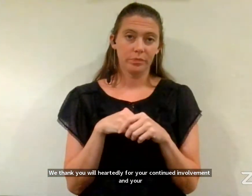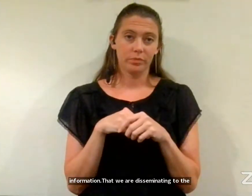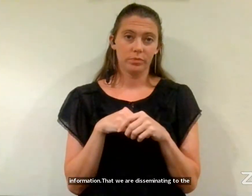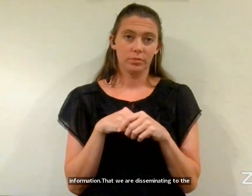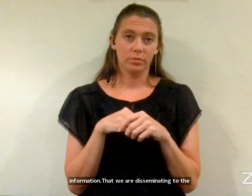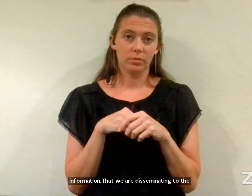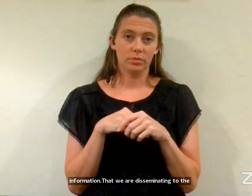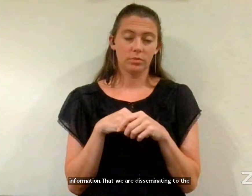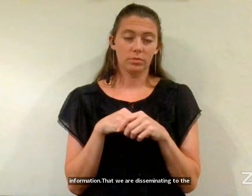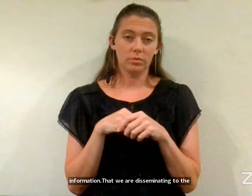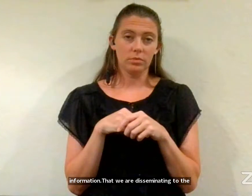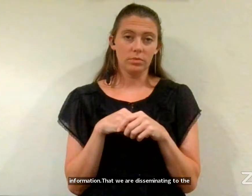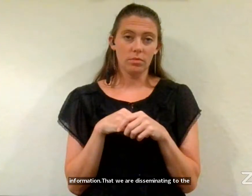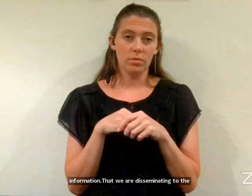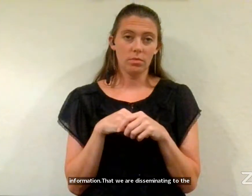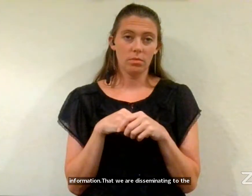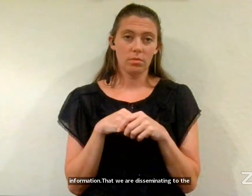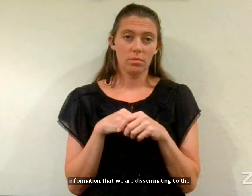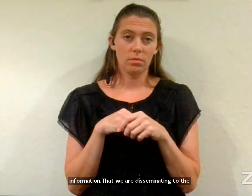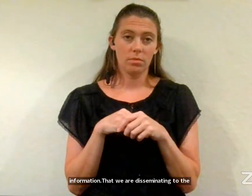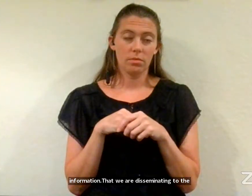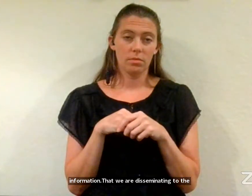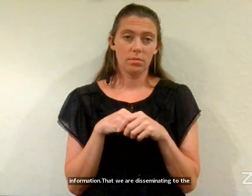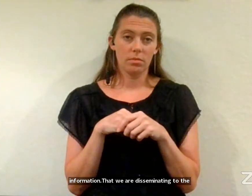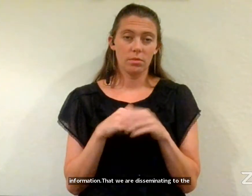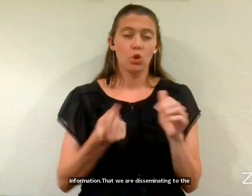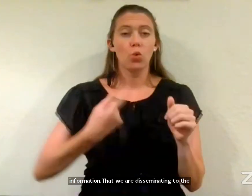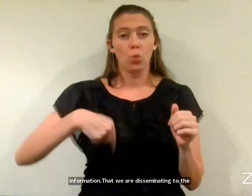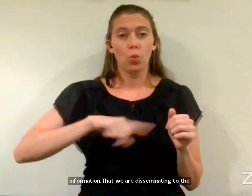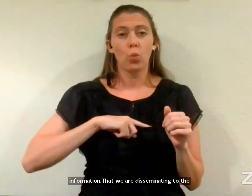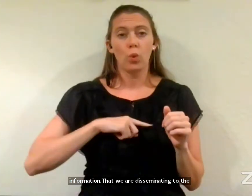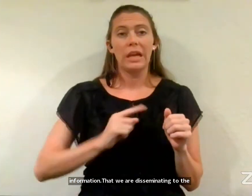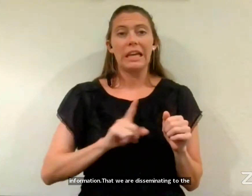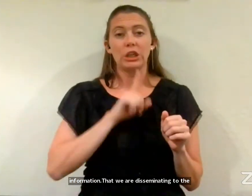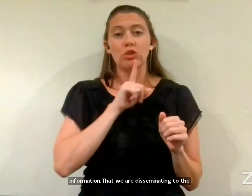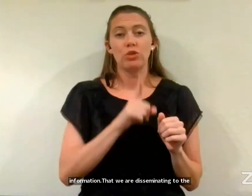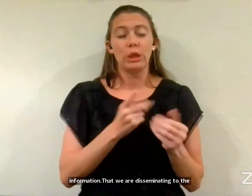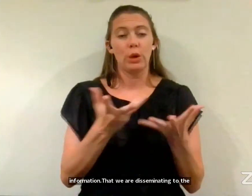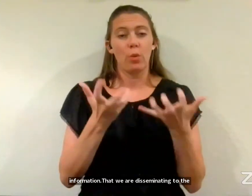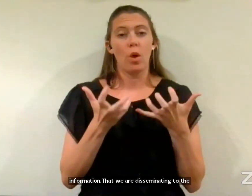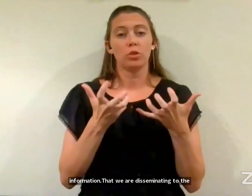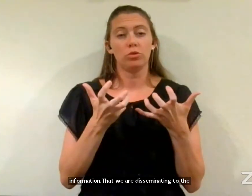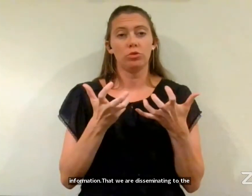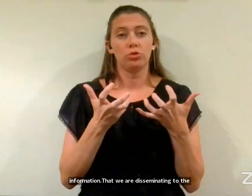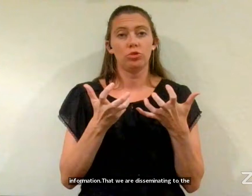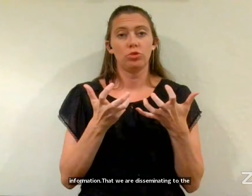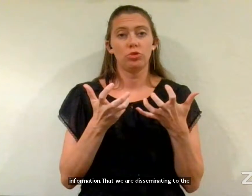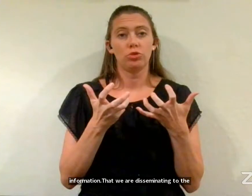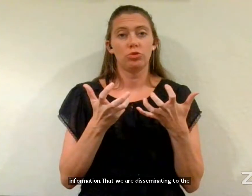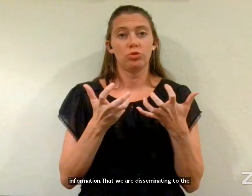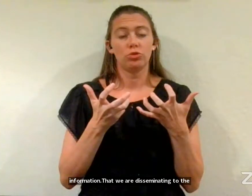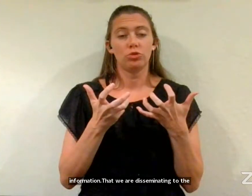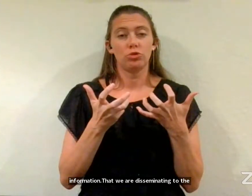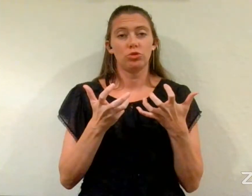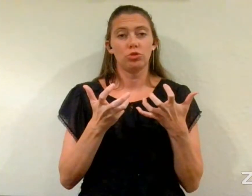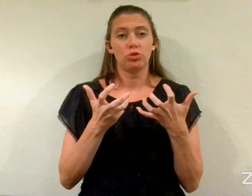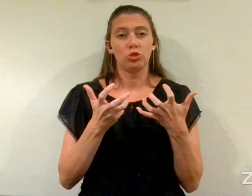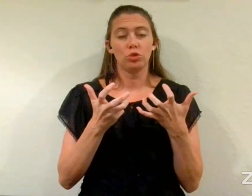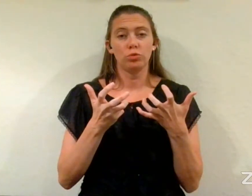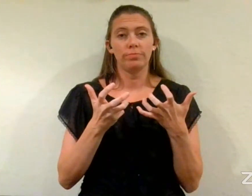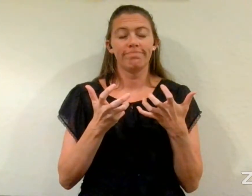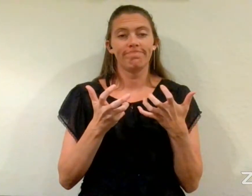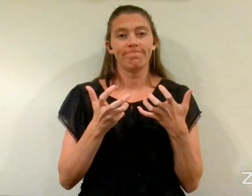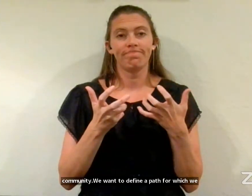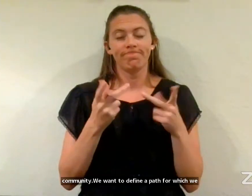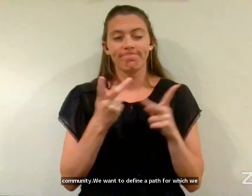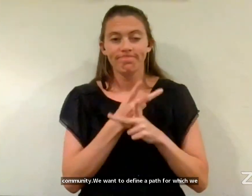we really want to define a path by which we can bring community concerns to you that we